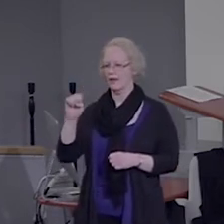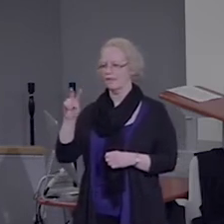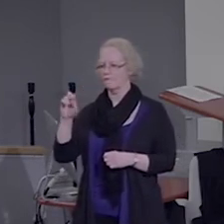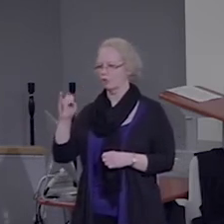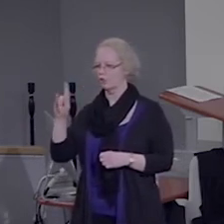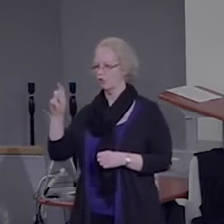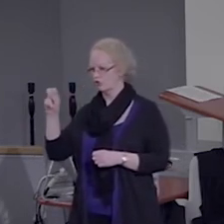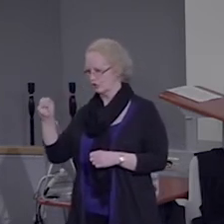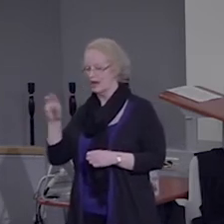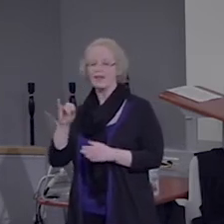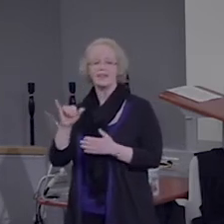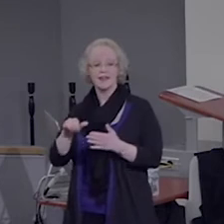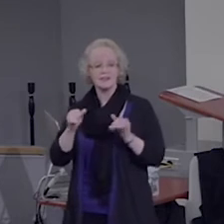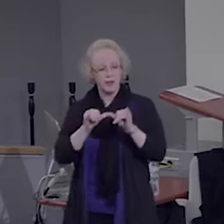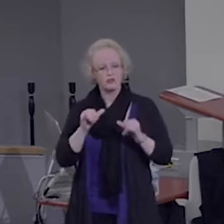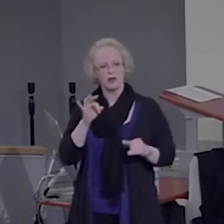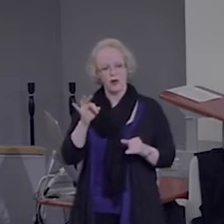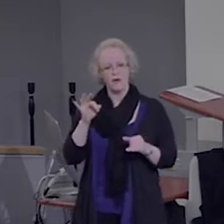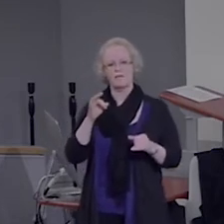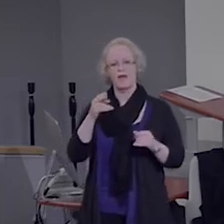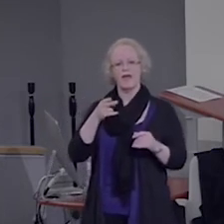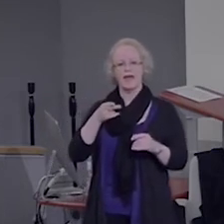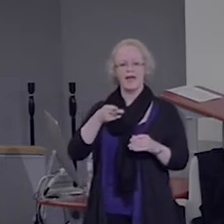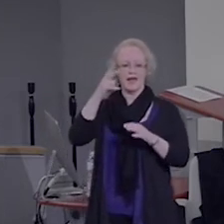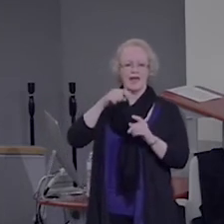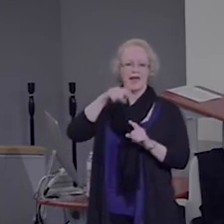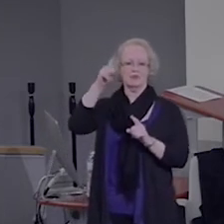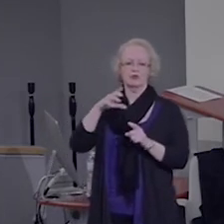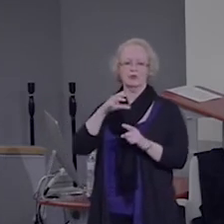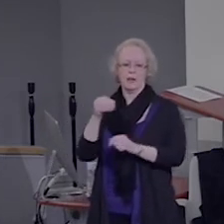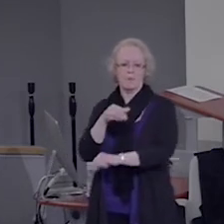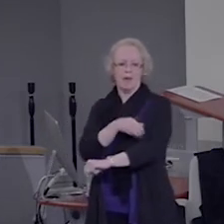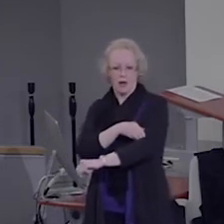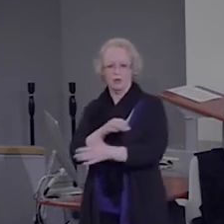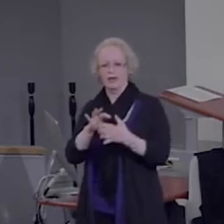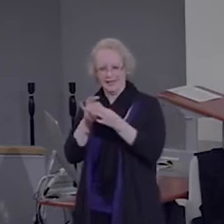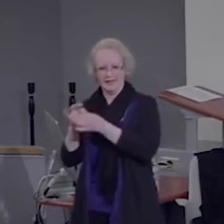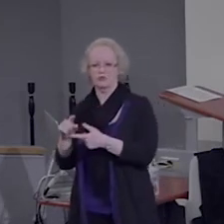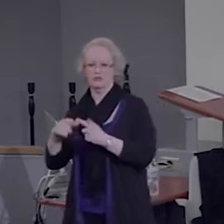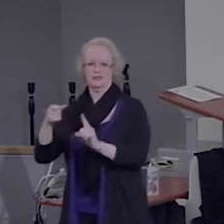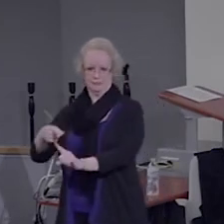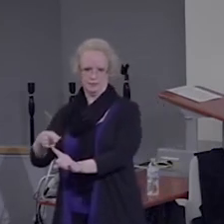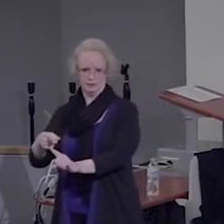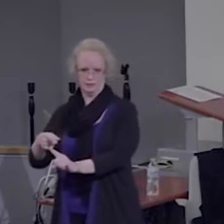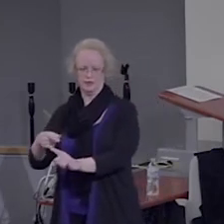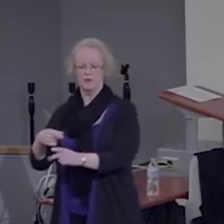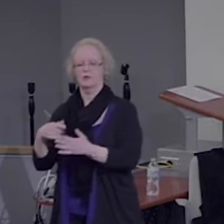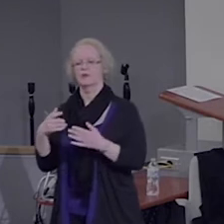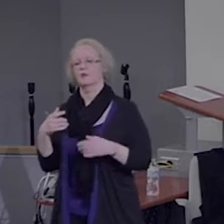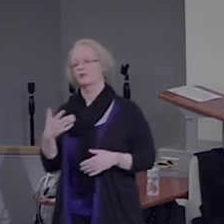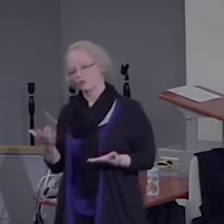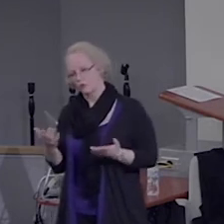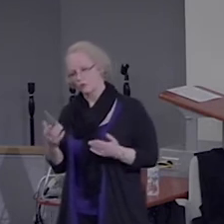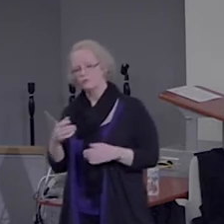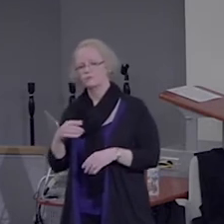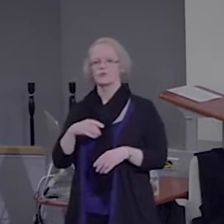amplitude and power that's linked to the stimulus that you're presenting so you do this